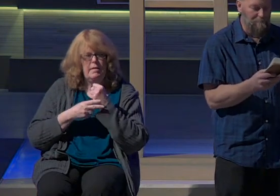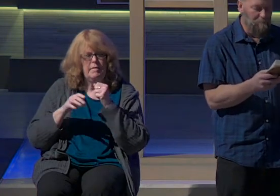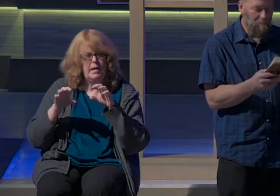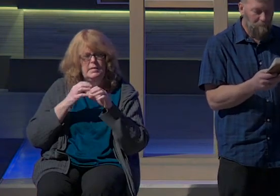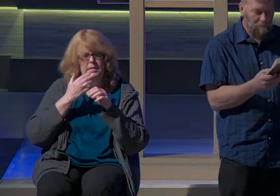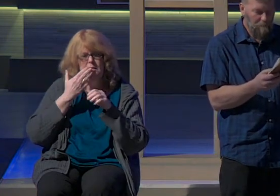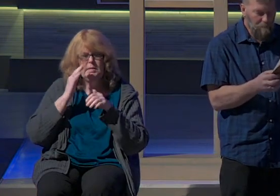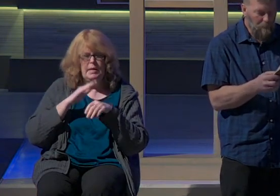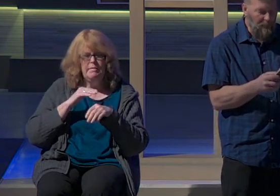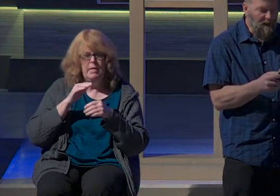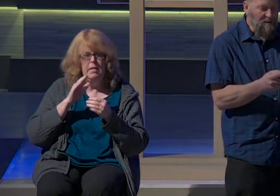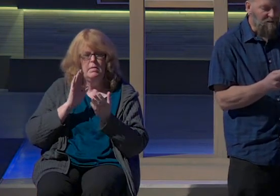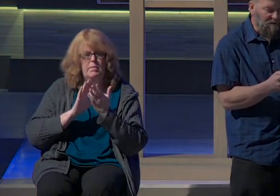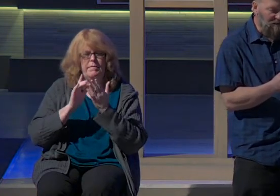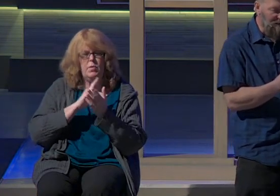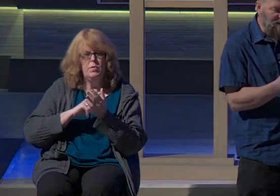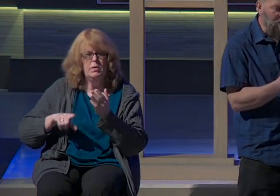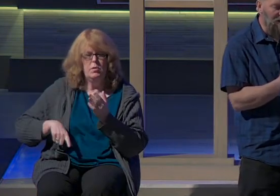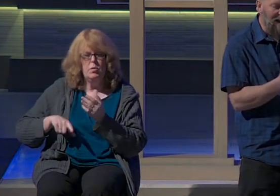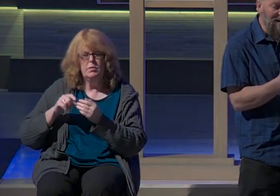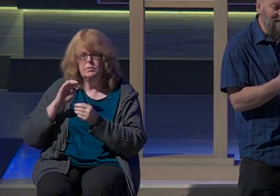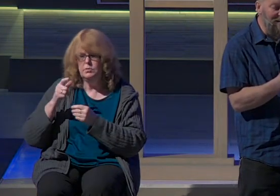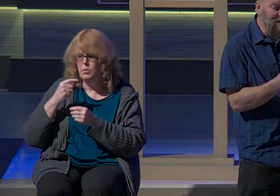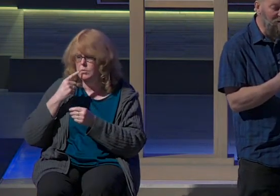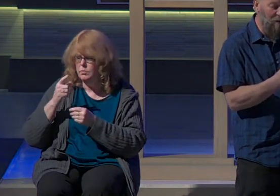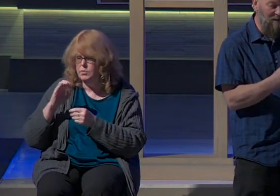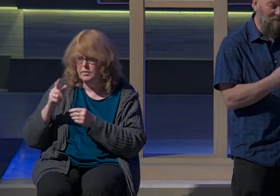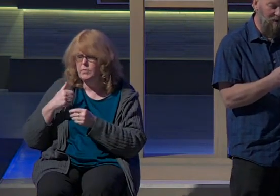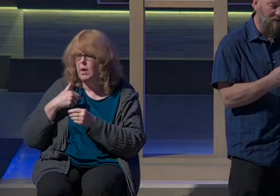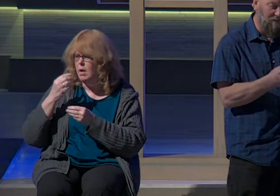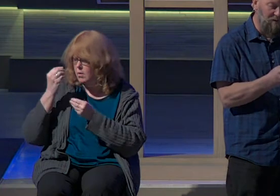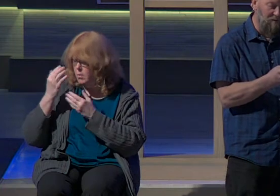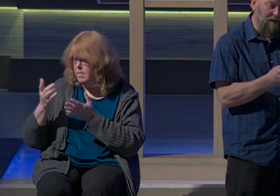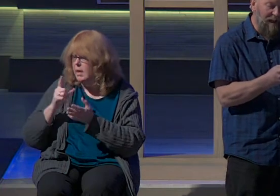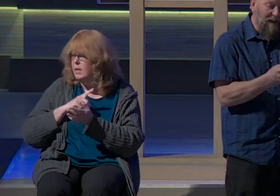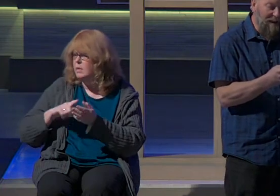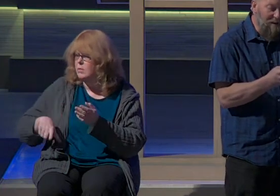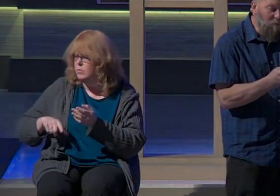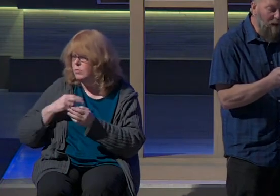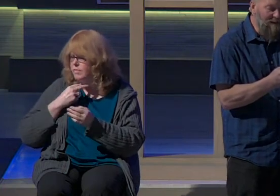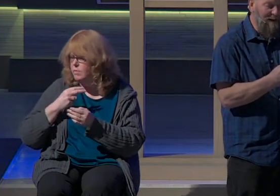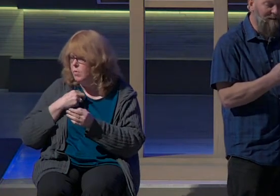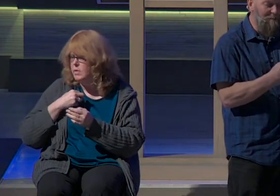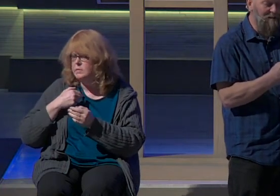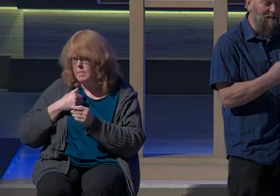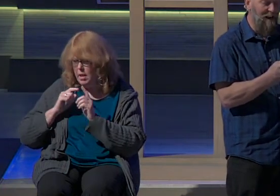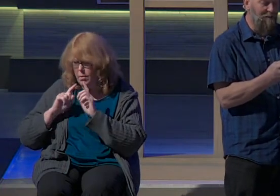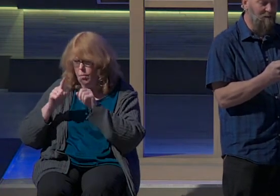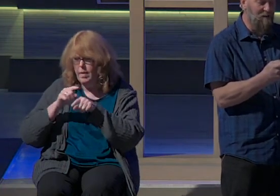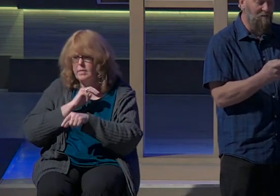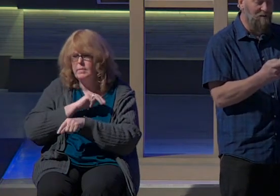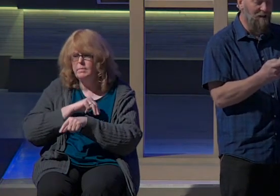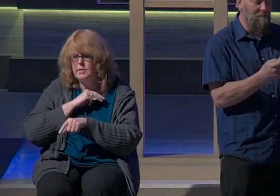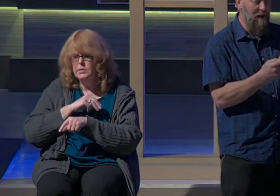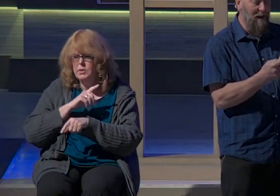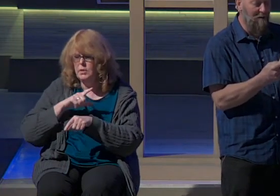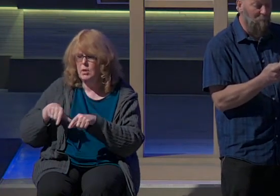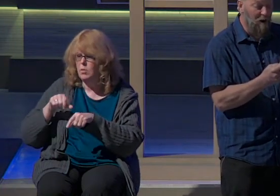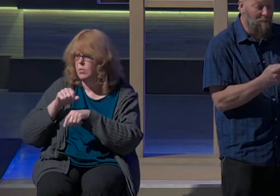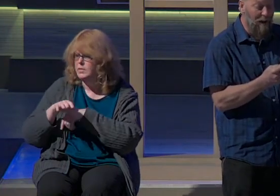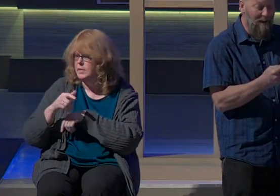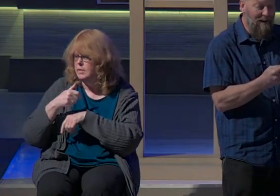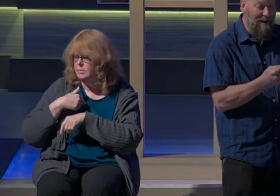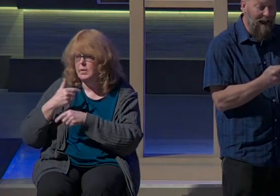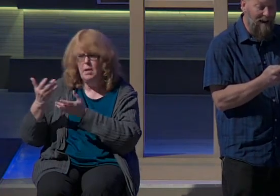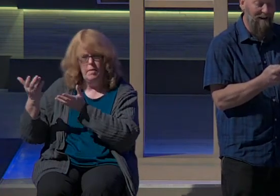Lord? Saul said to Samuel, I did obey the voice of the Lord, and I went on the mission on which the Lord sent me, and have